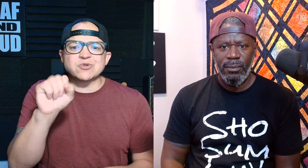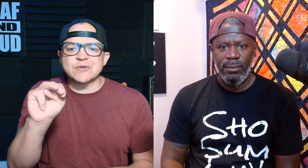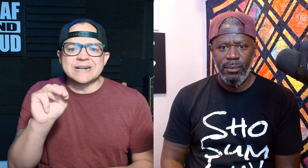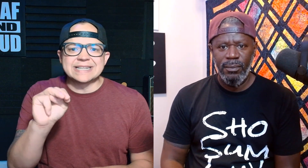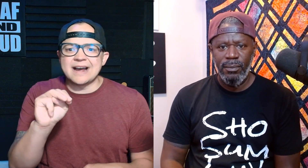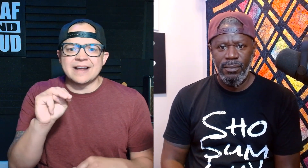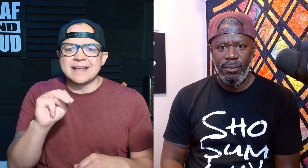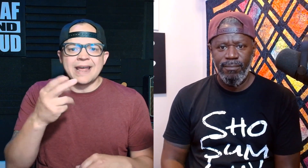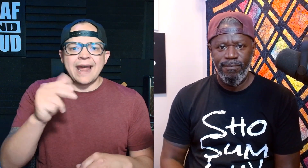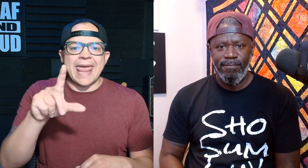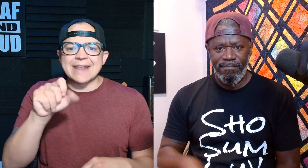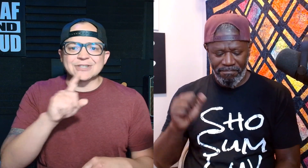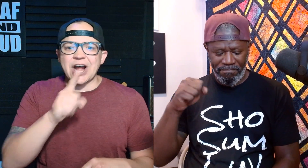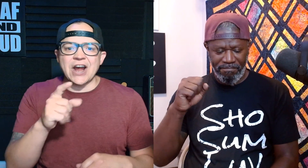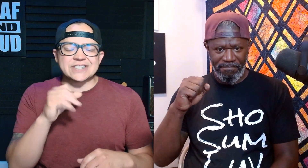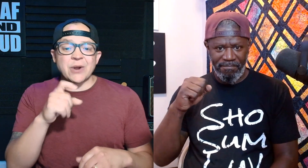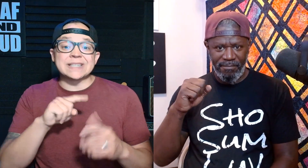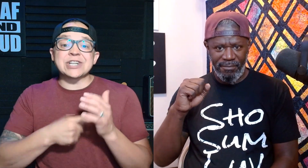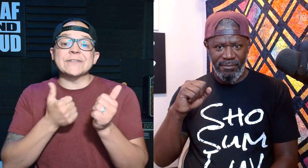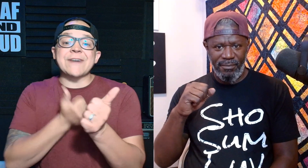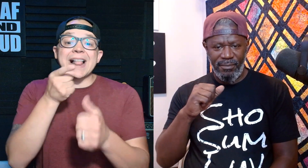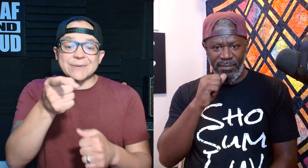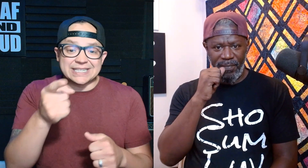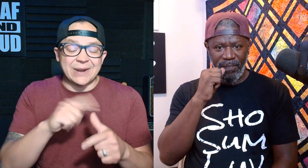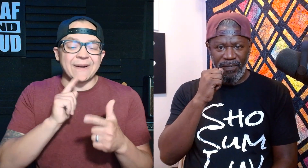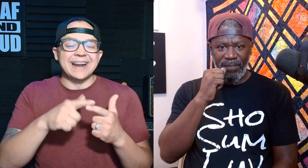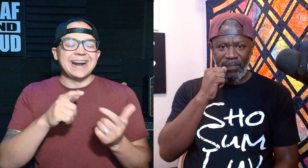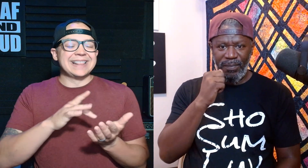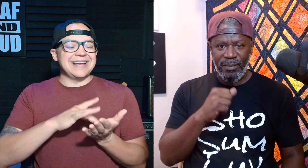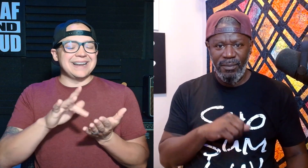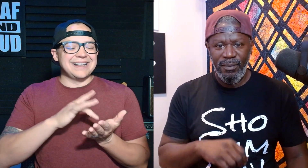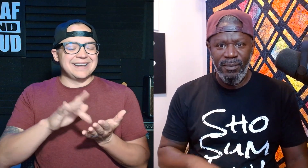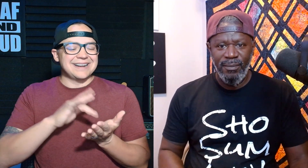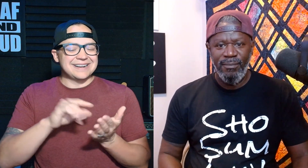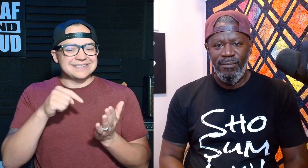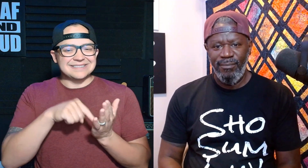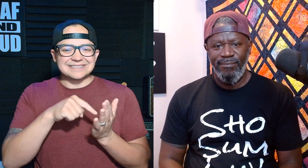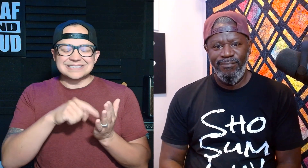his social media handles are. So they start following you, and then